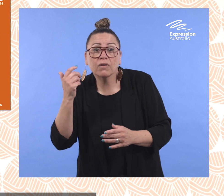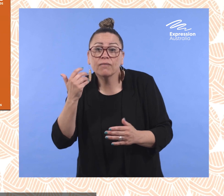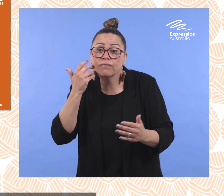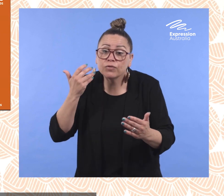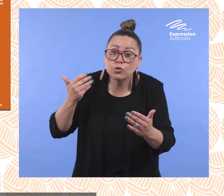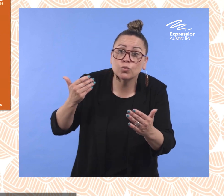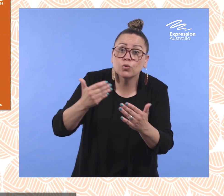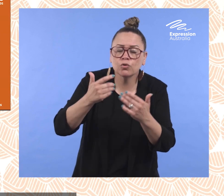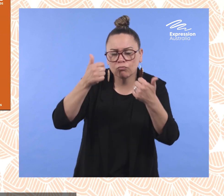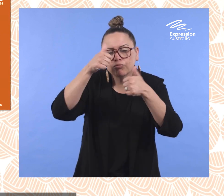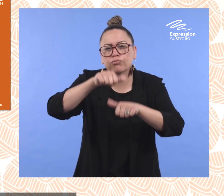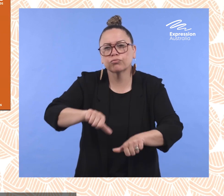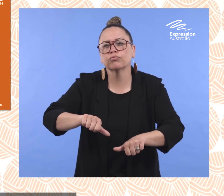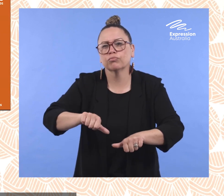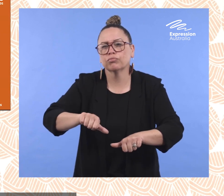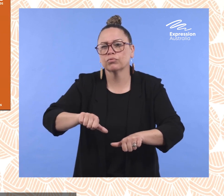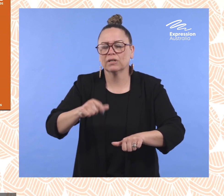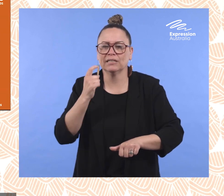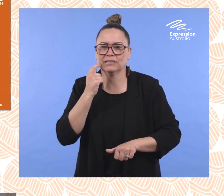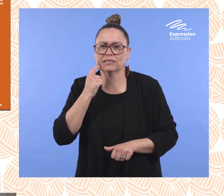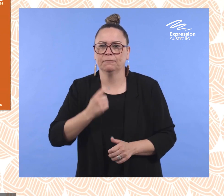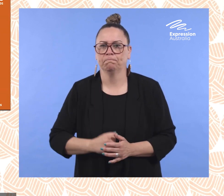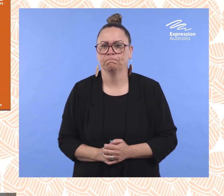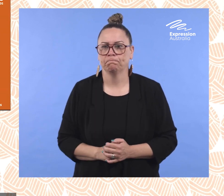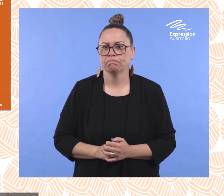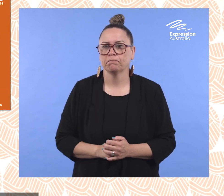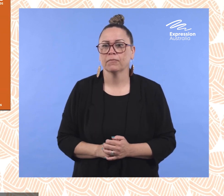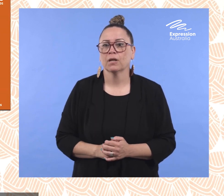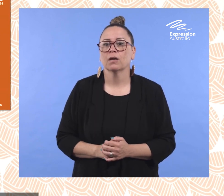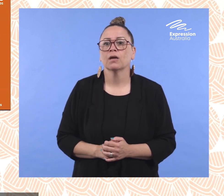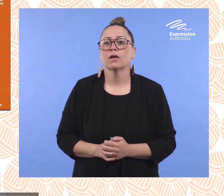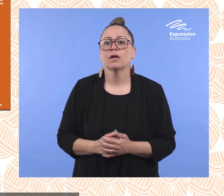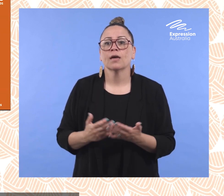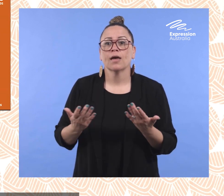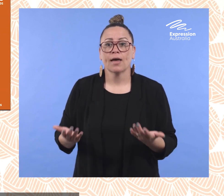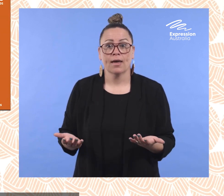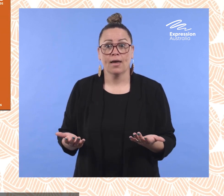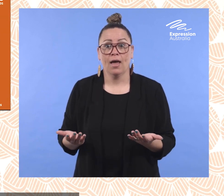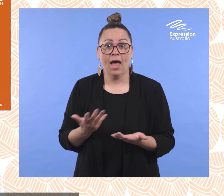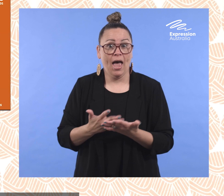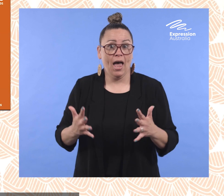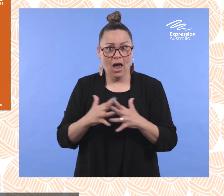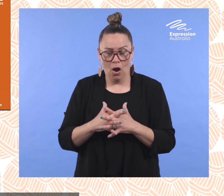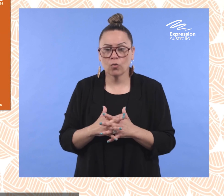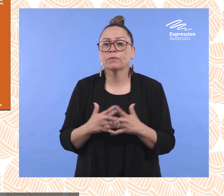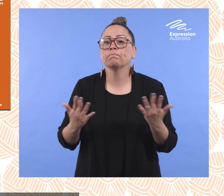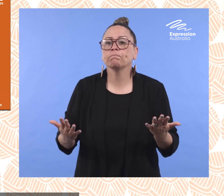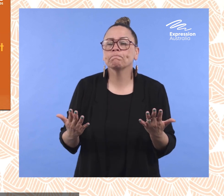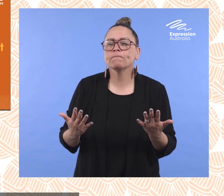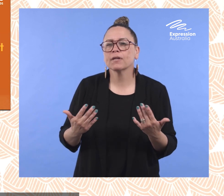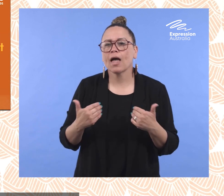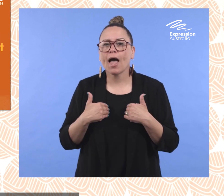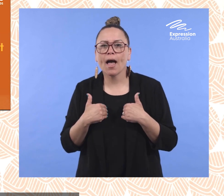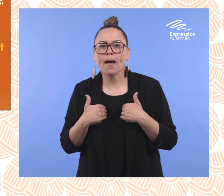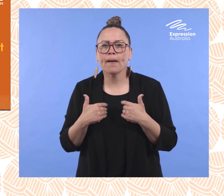these hard yarns will become easy in the future. Easier. Yep. Our approach that we've developed for that